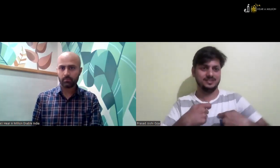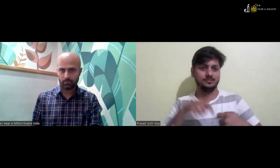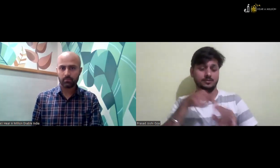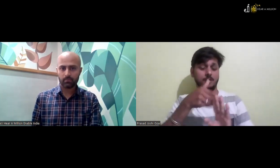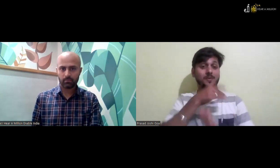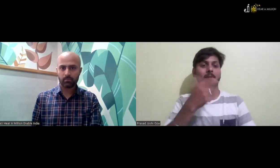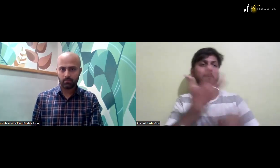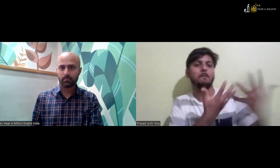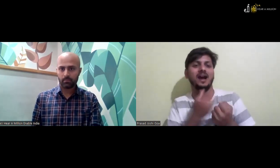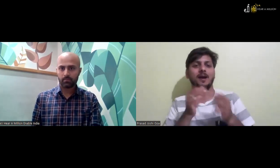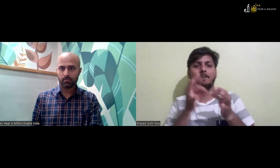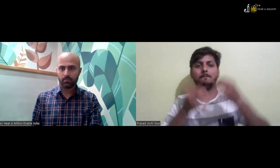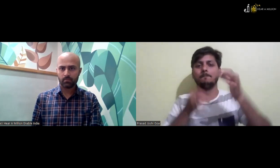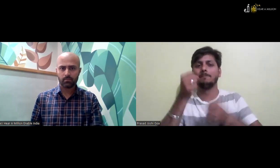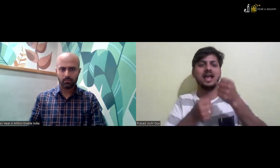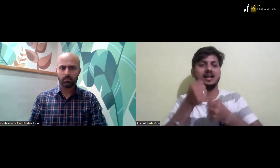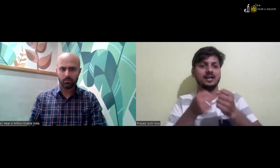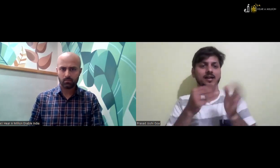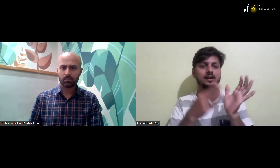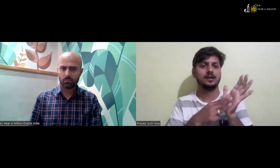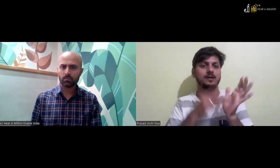I was having business.